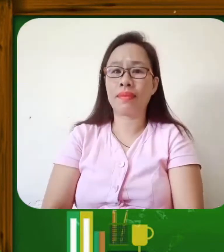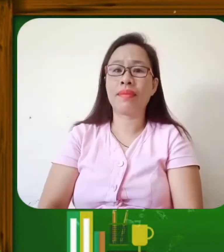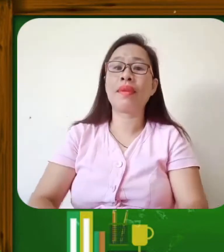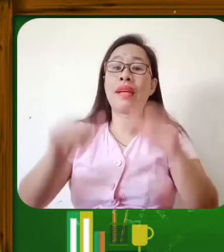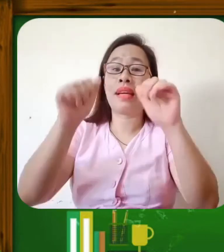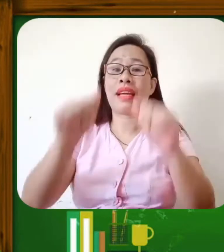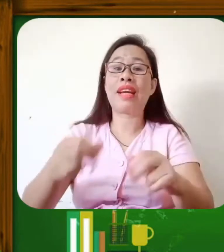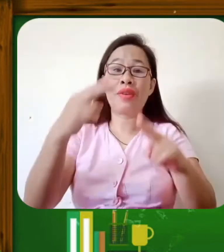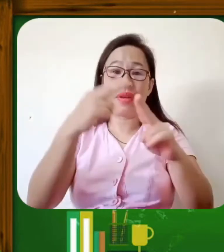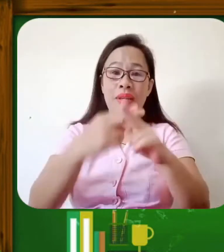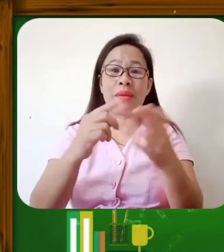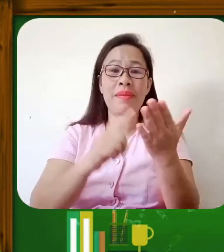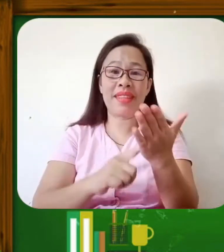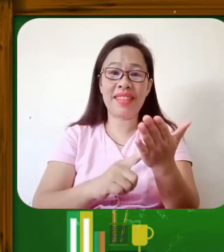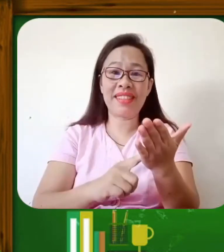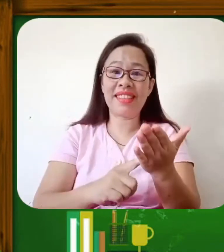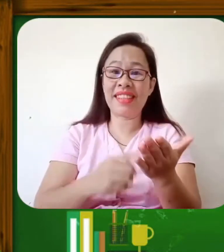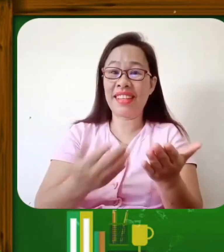Can you name this thing?